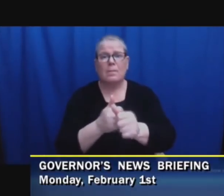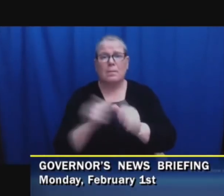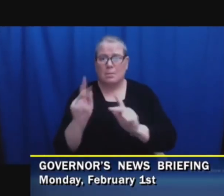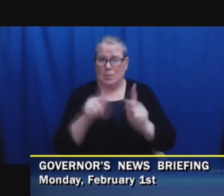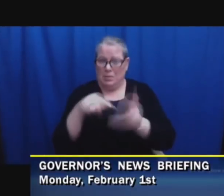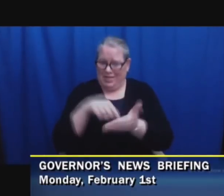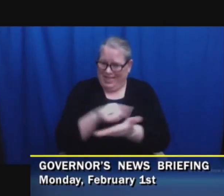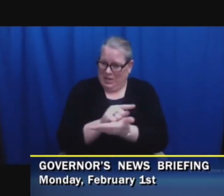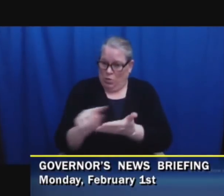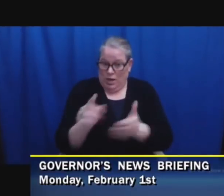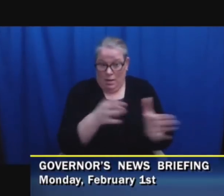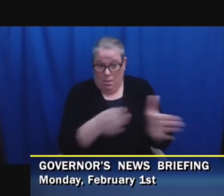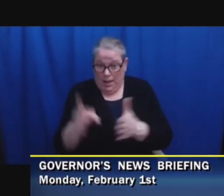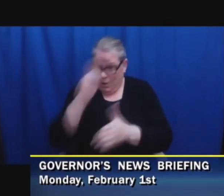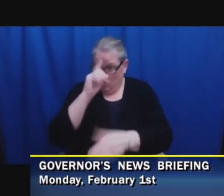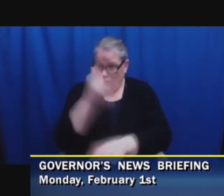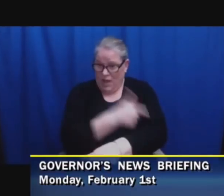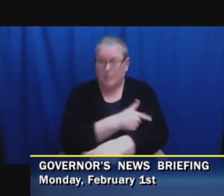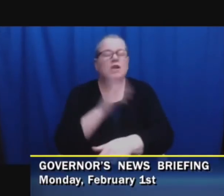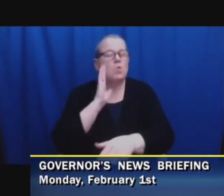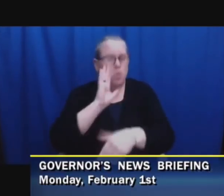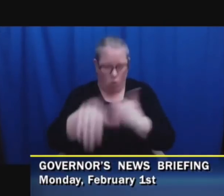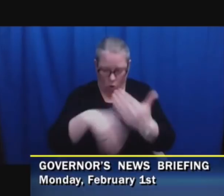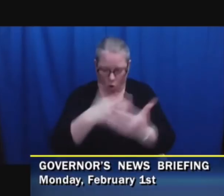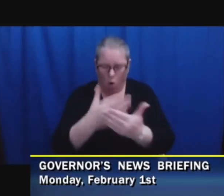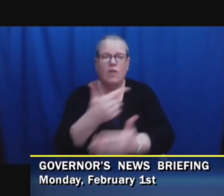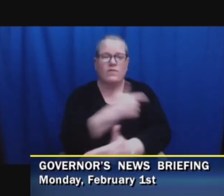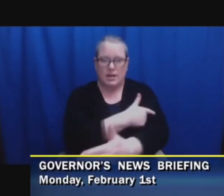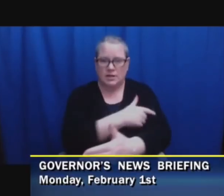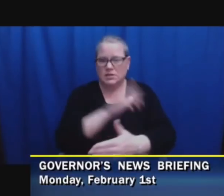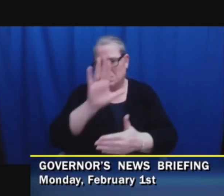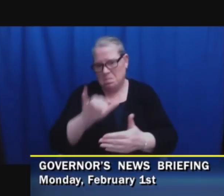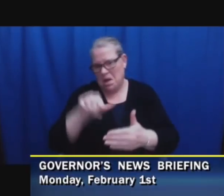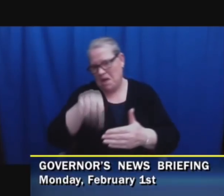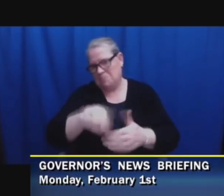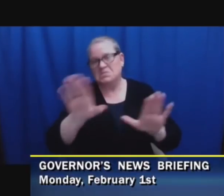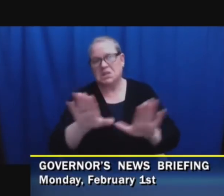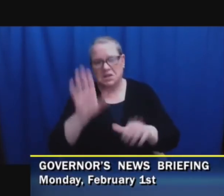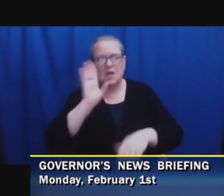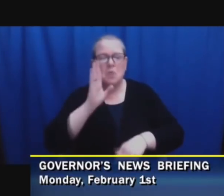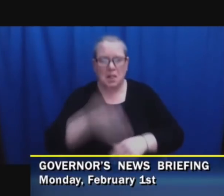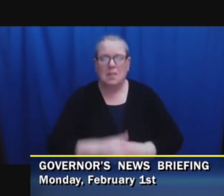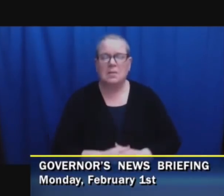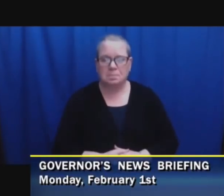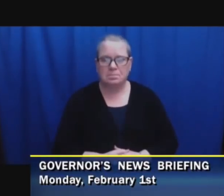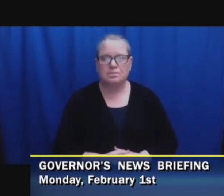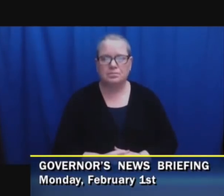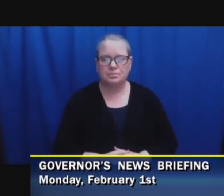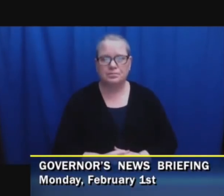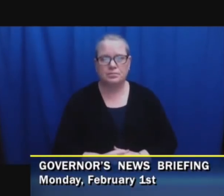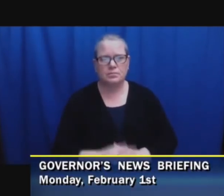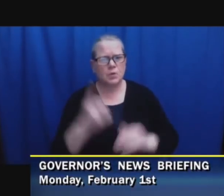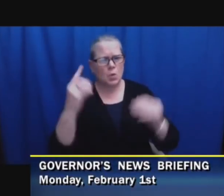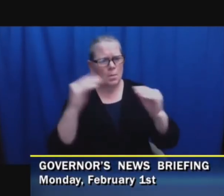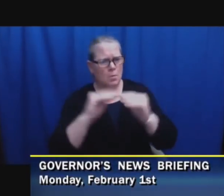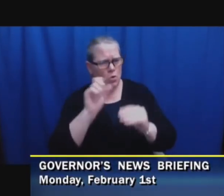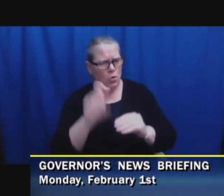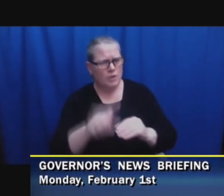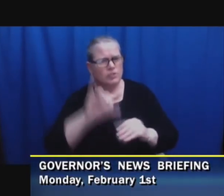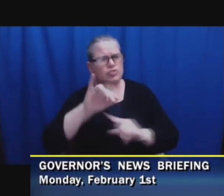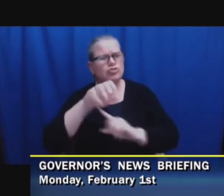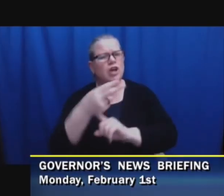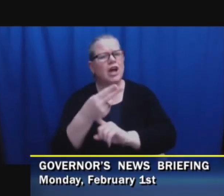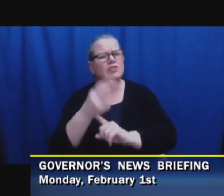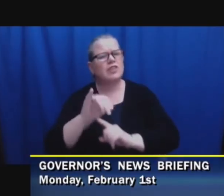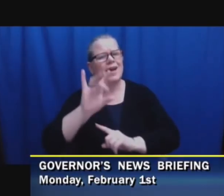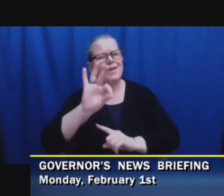week, vaccinated on time by the end of this weekend. And just one more question for me. If Josh could break down that